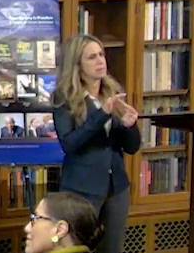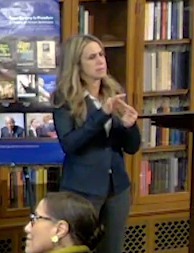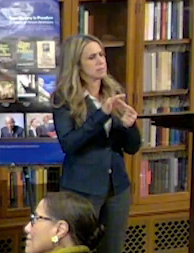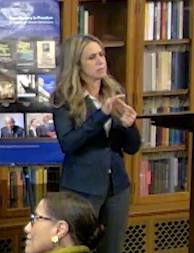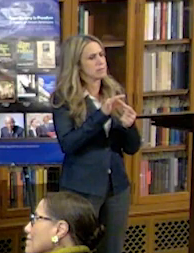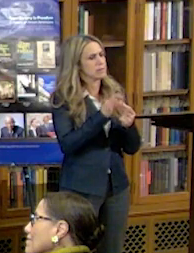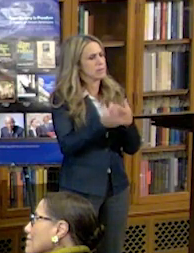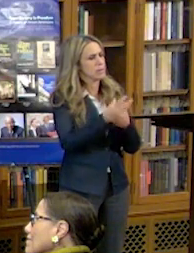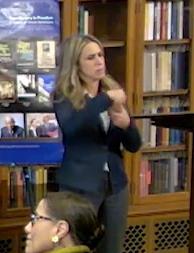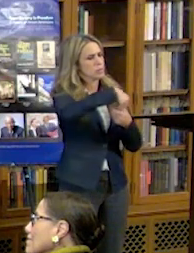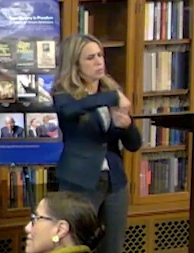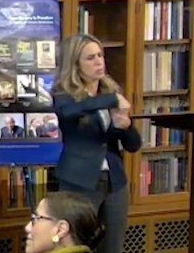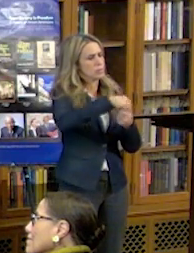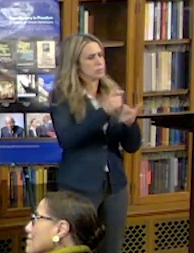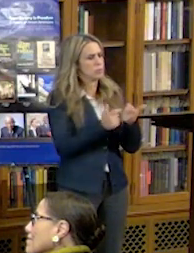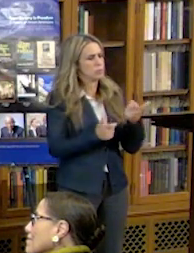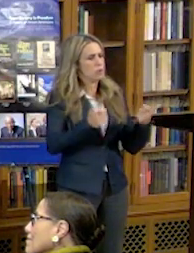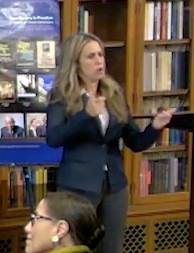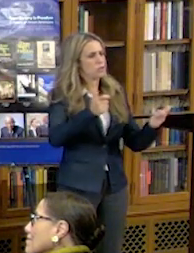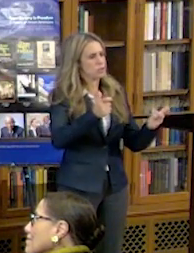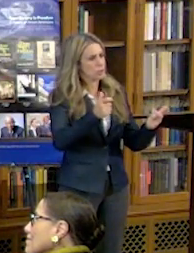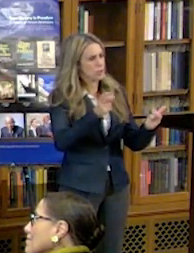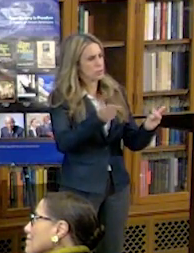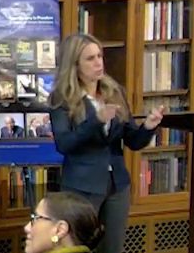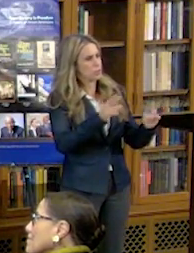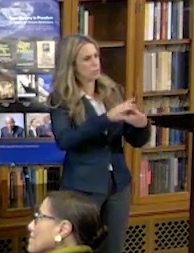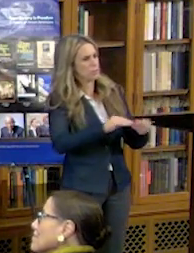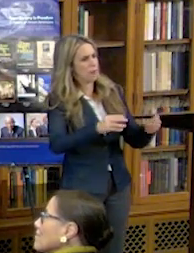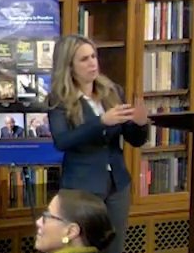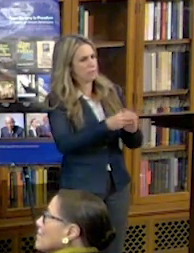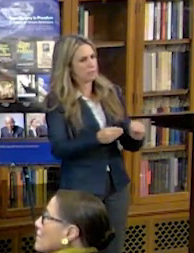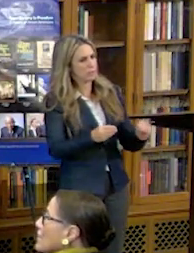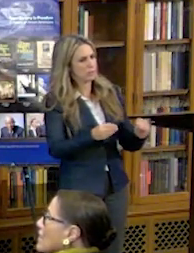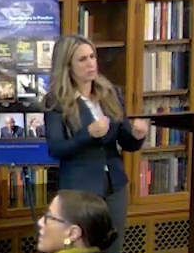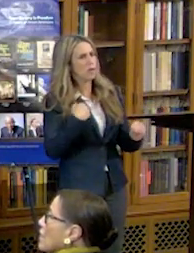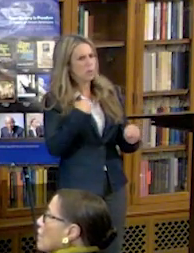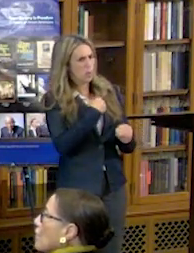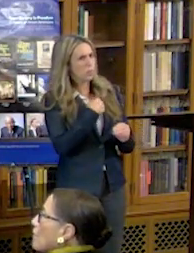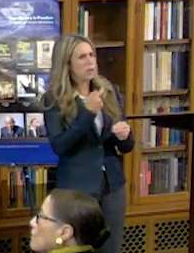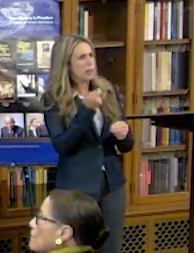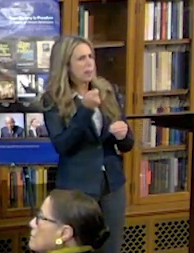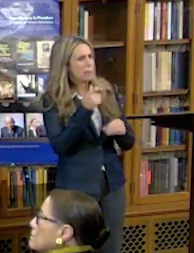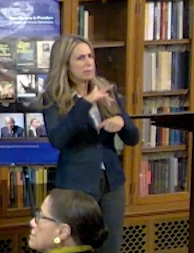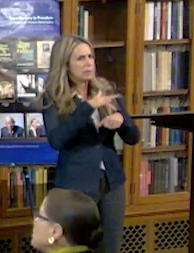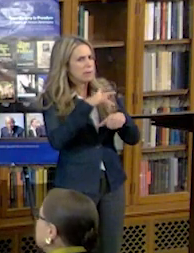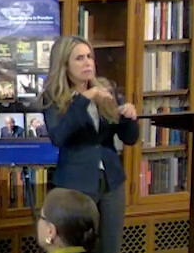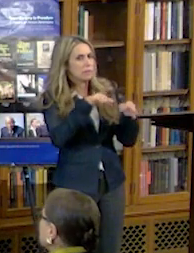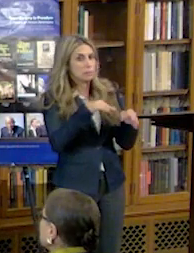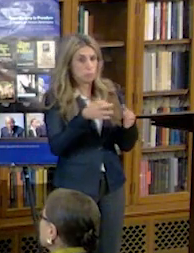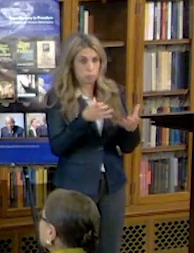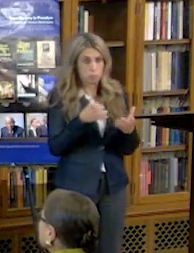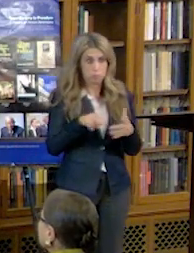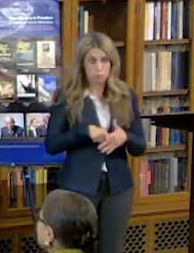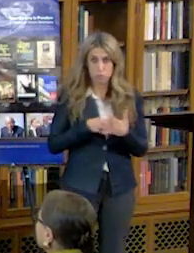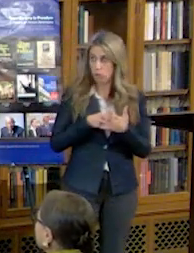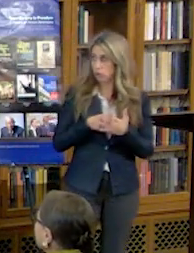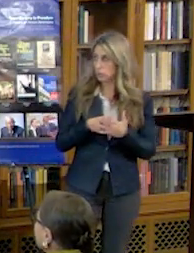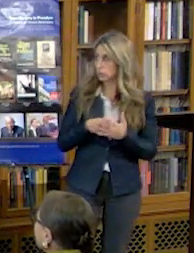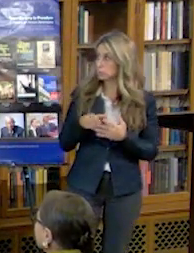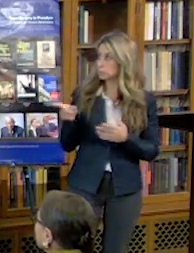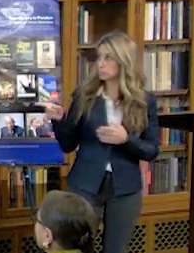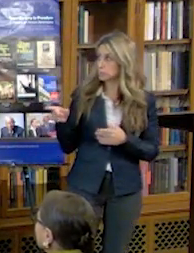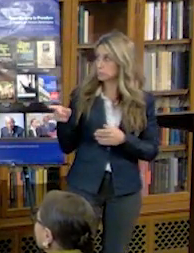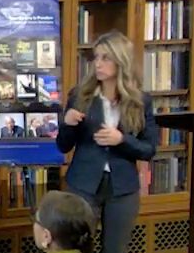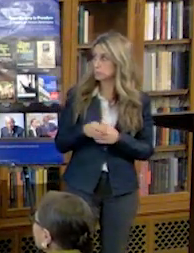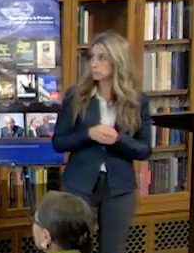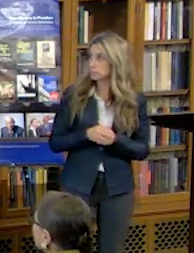larger historical narratives and again again you've touched on this a little bit but U Crystal would you like to start by that sure